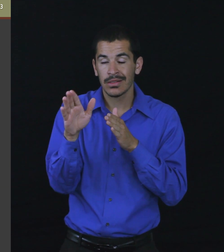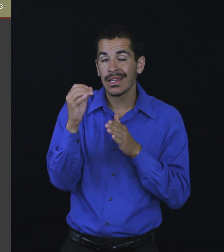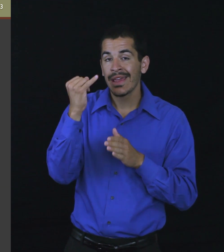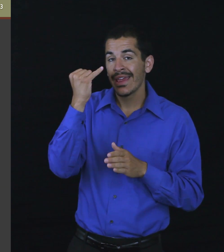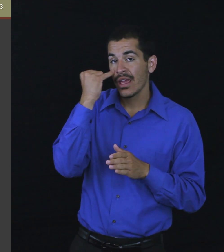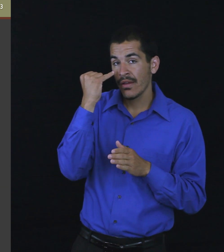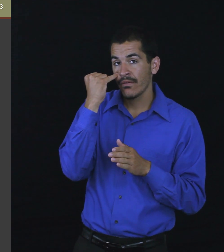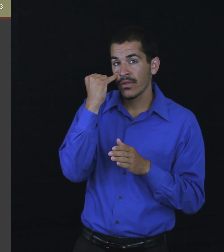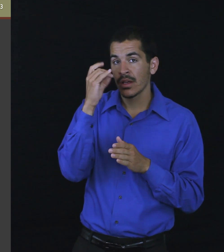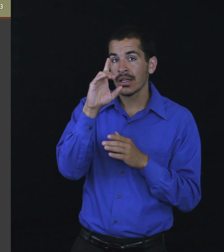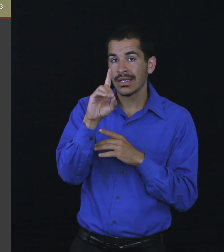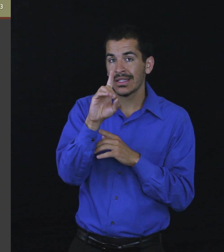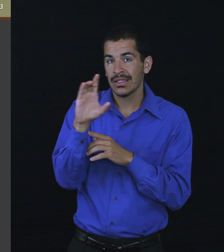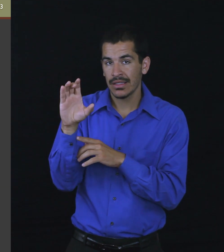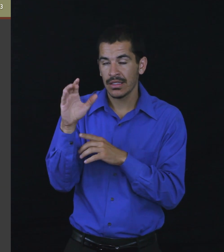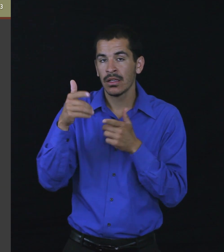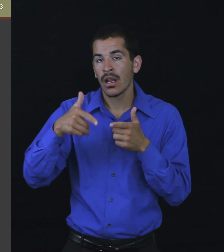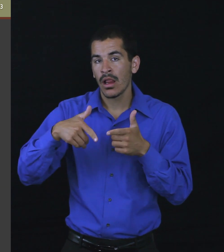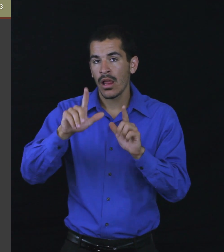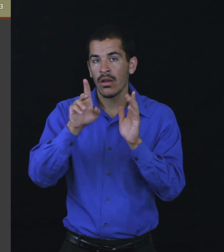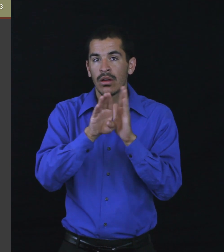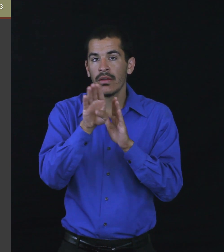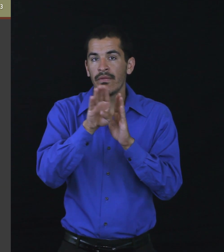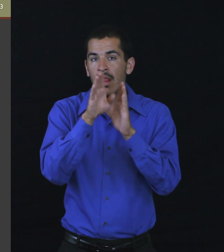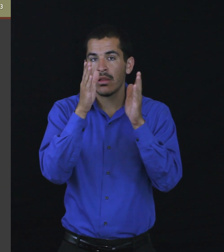to buy a portion.